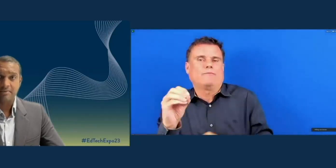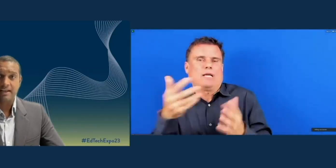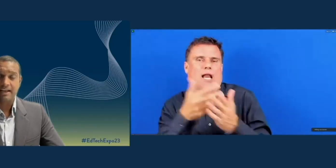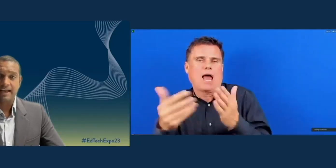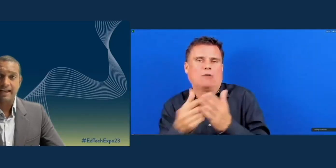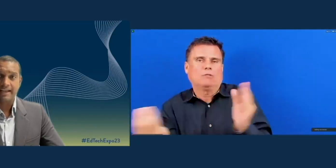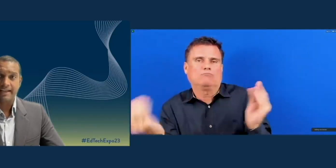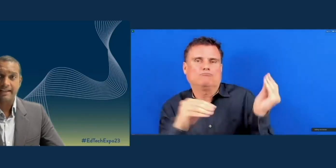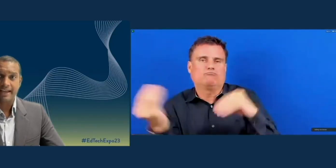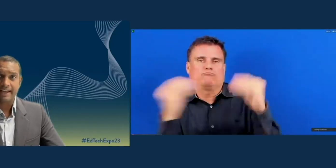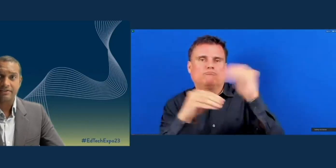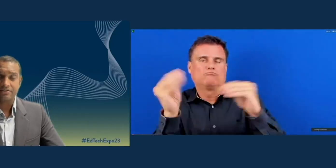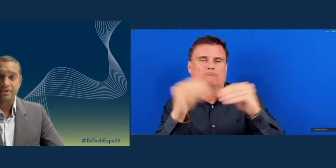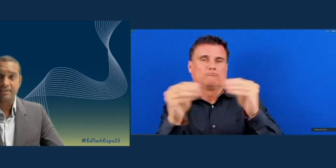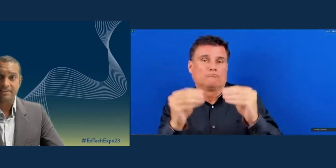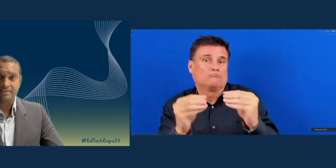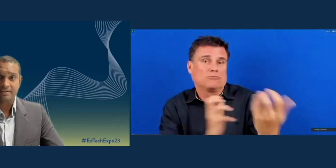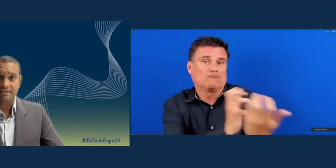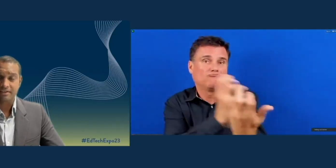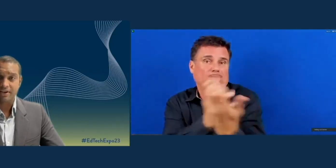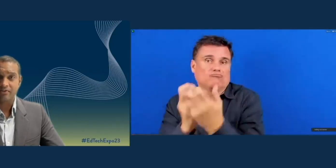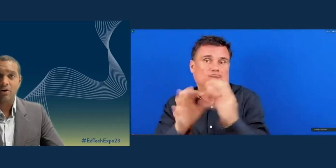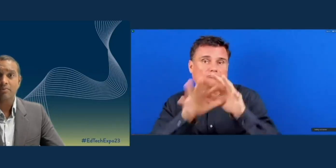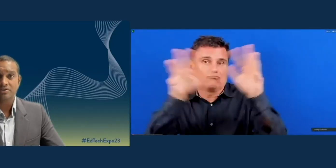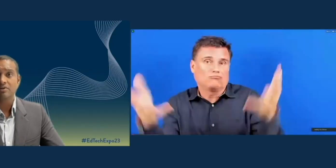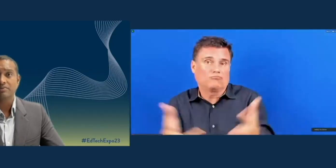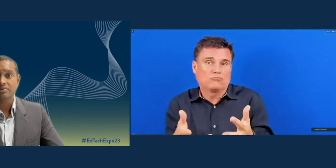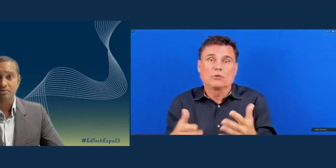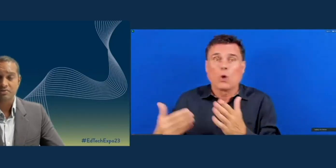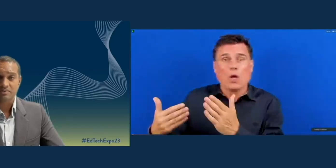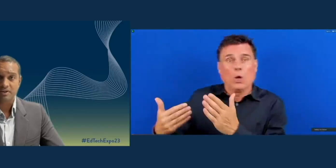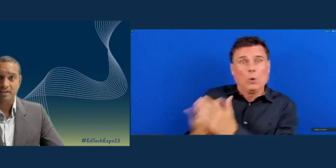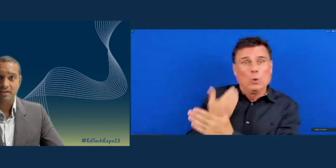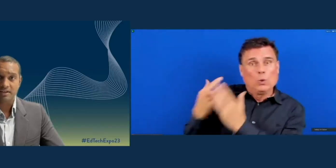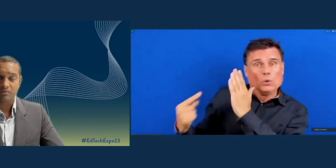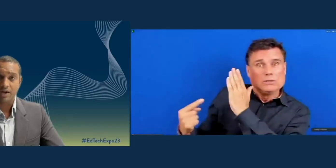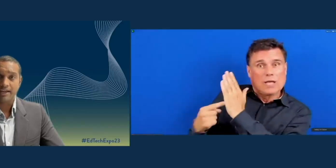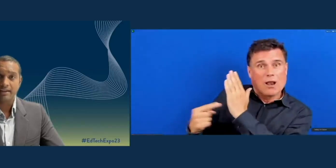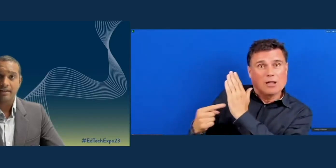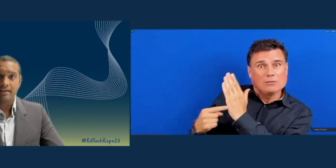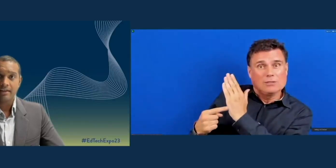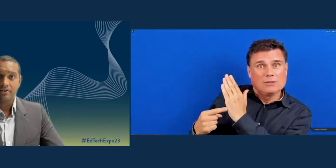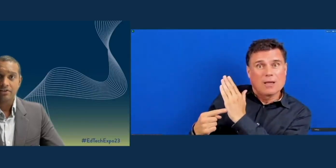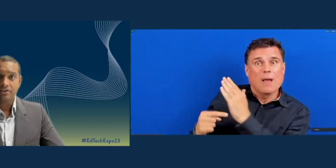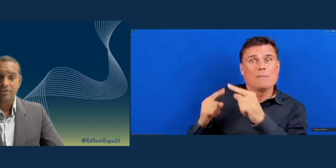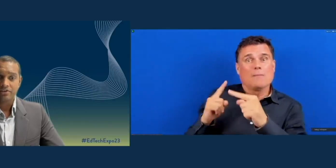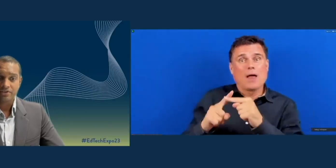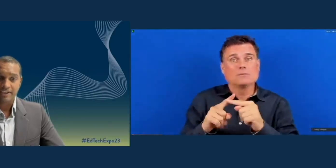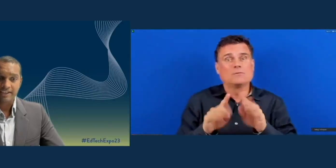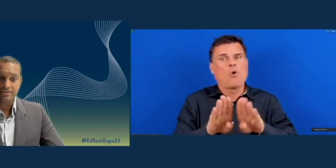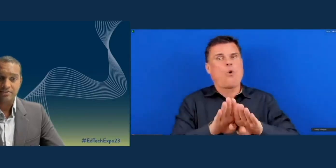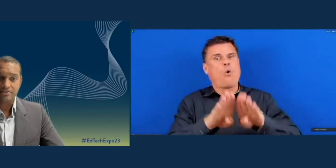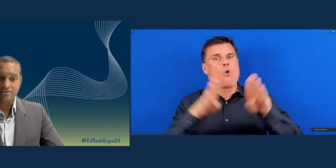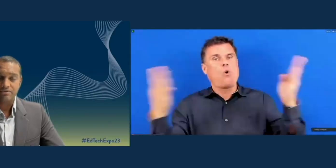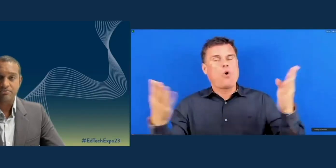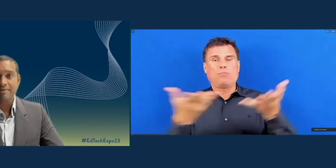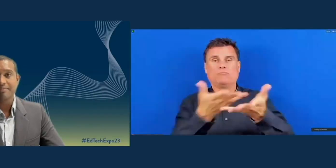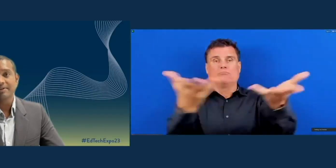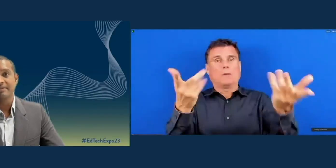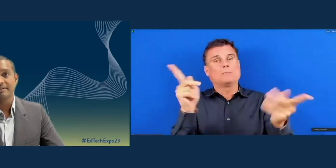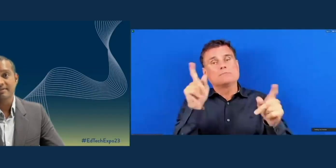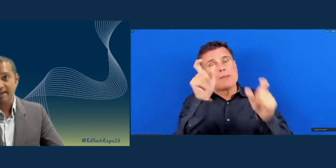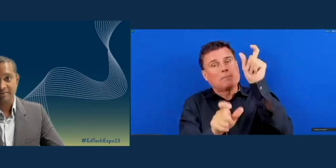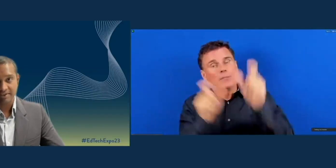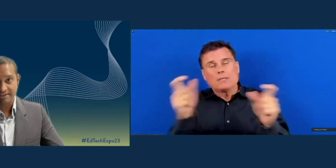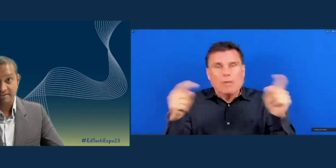medium and doing things in a Creative Commons open source way could lead to